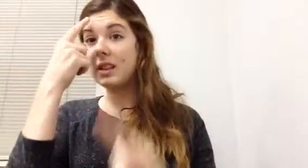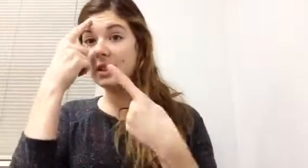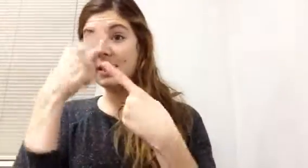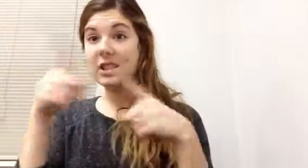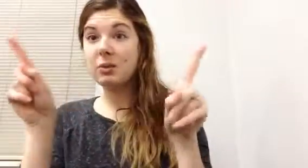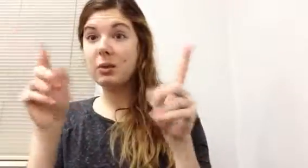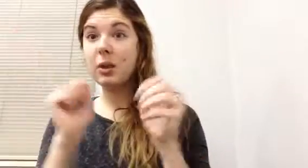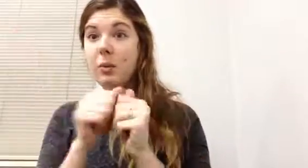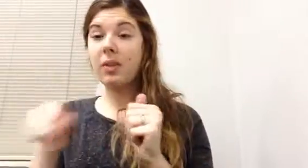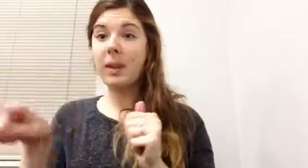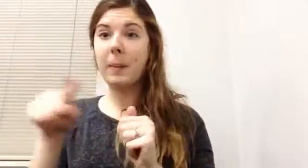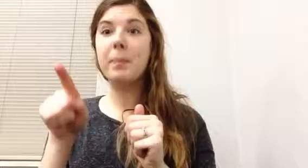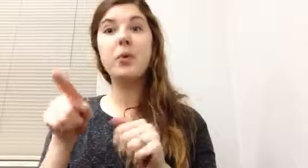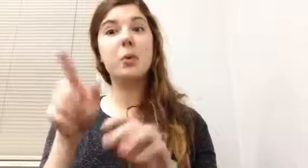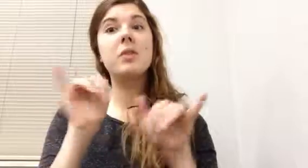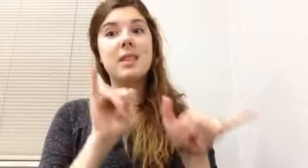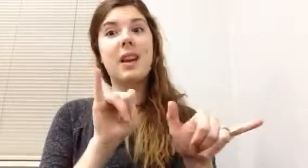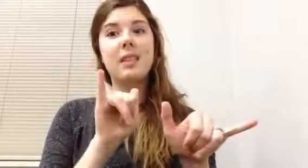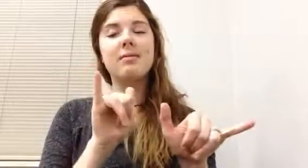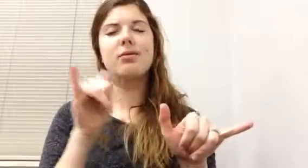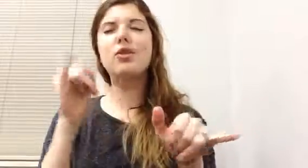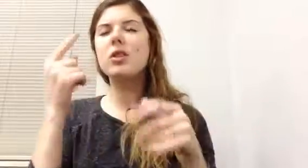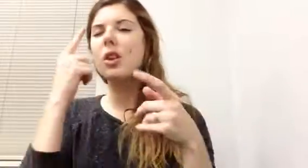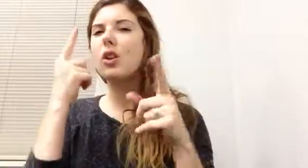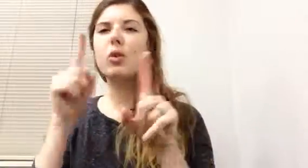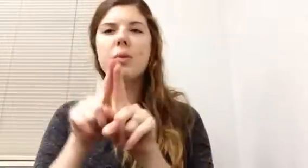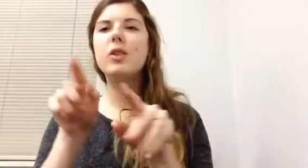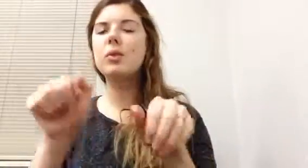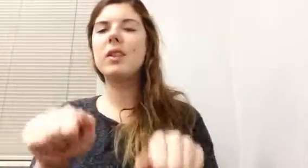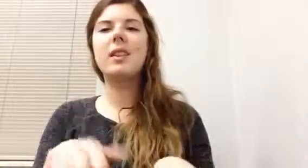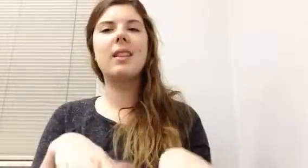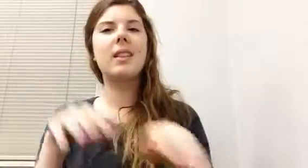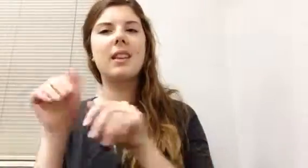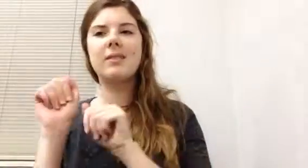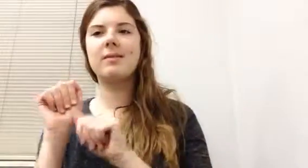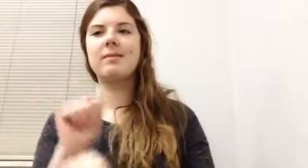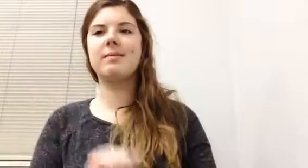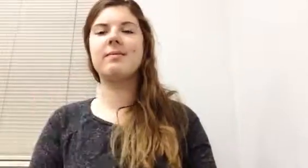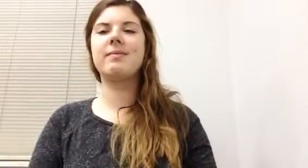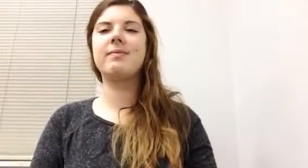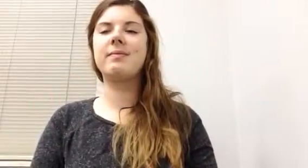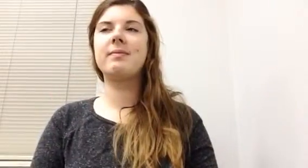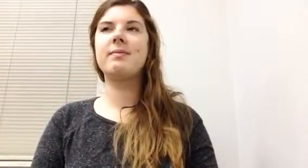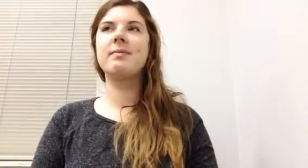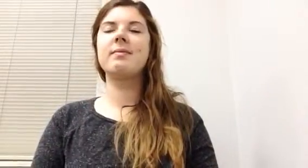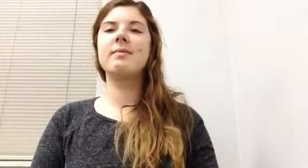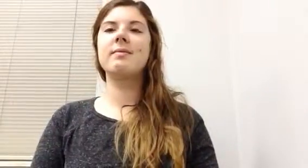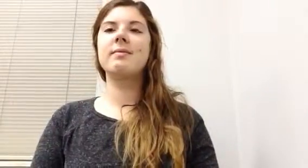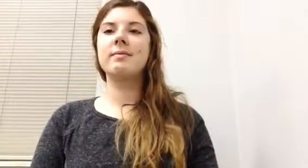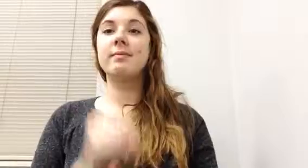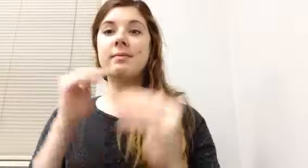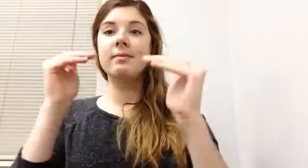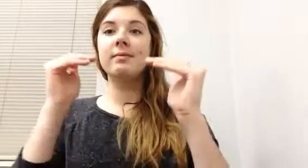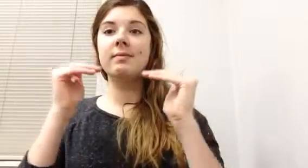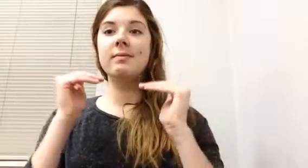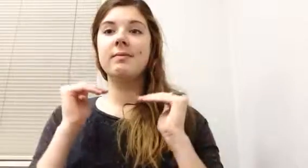Tolerated sex variance. There are some kinds of sexual behaviors that society might not love, but they'll say, ah, we'll let them